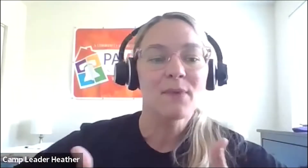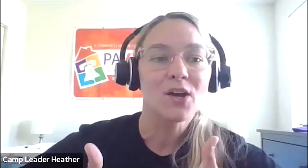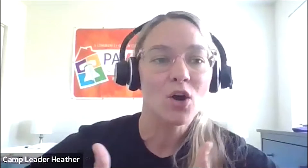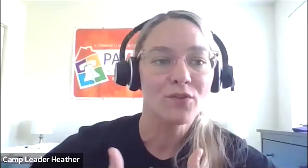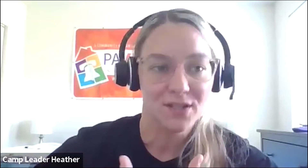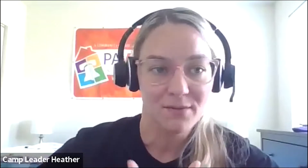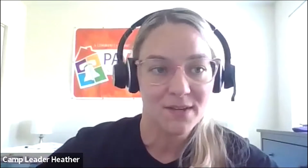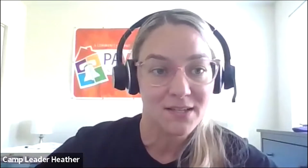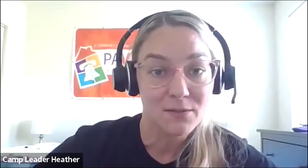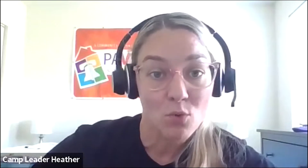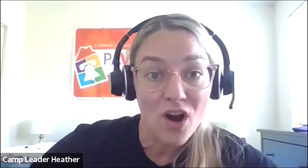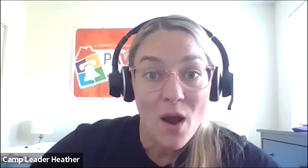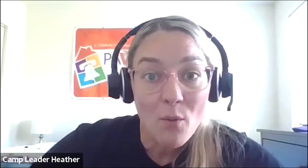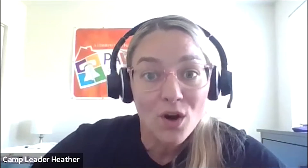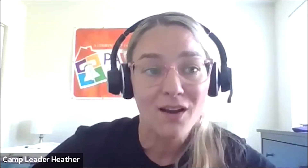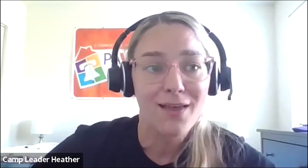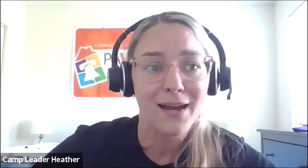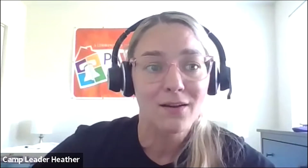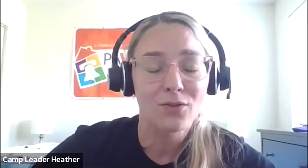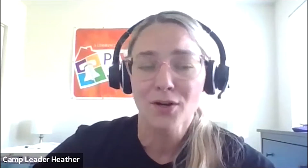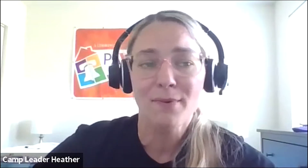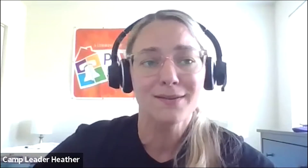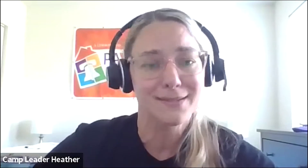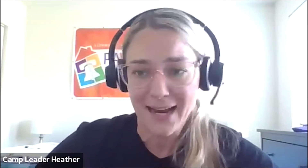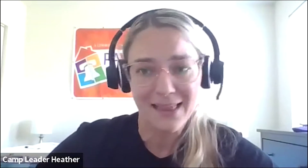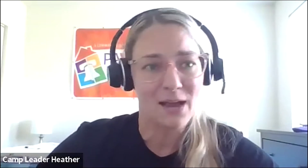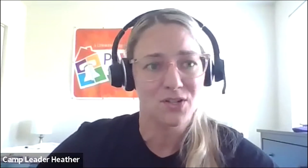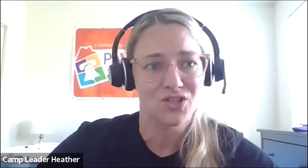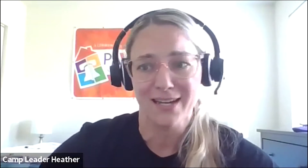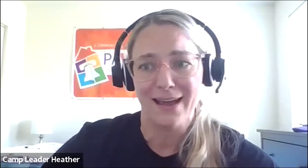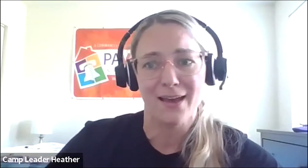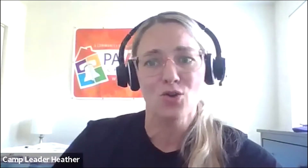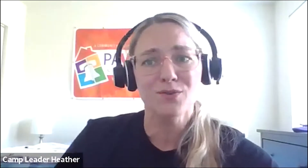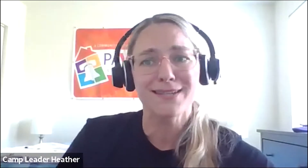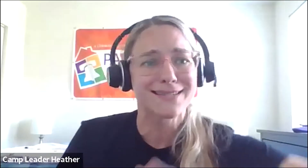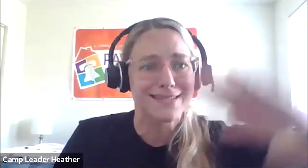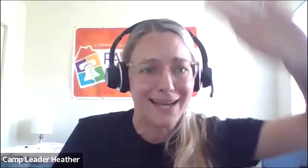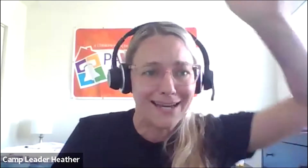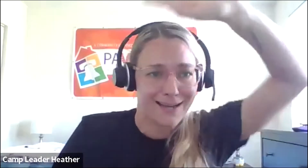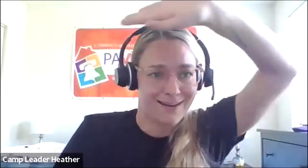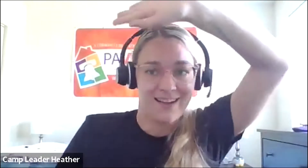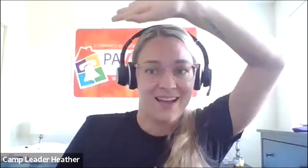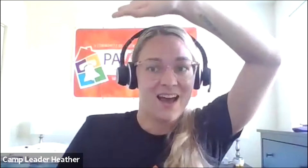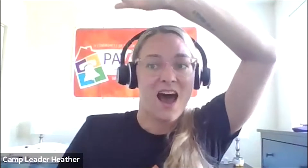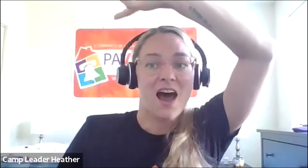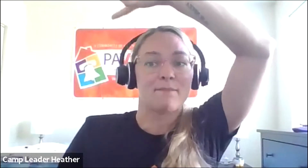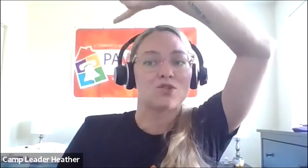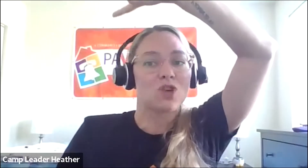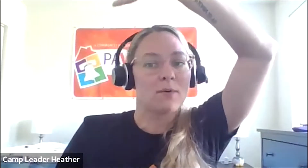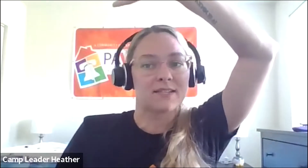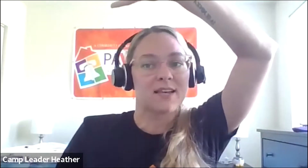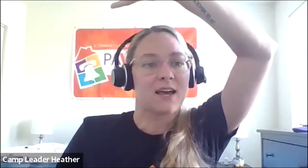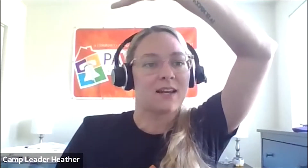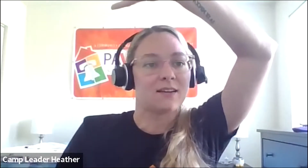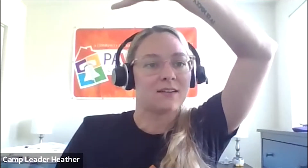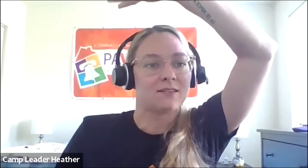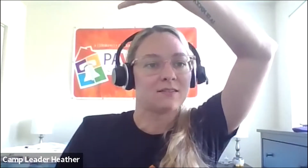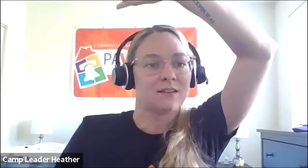the mic over to Mrs. Moore, and we're going to learn about sign language today. Who's excited? I'm so excited. Yay.